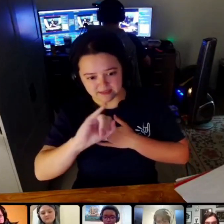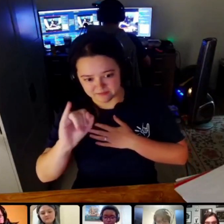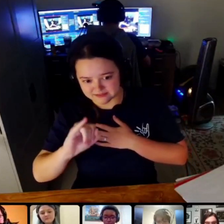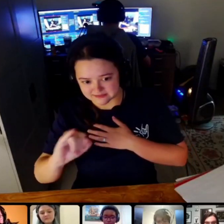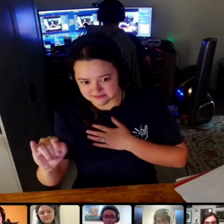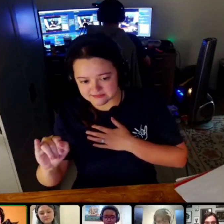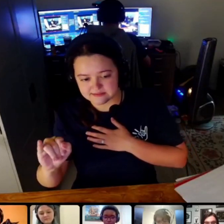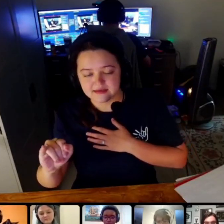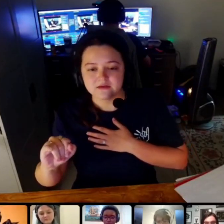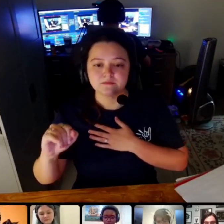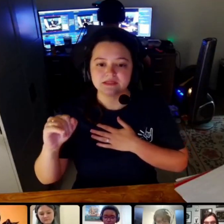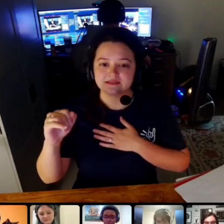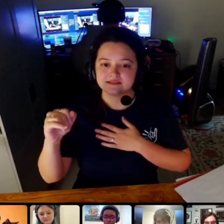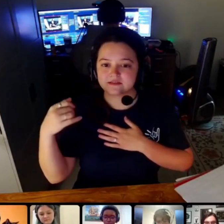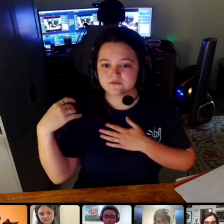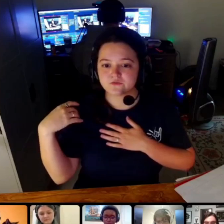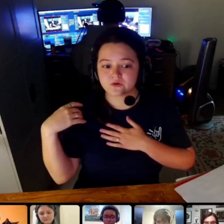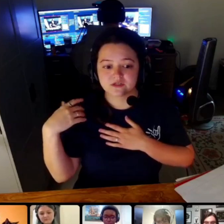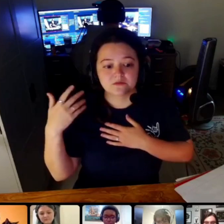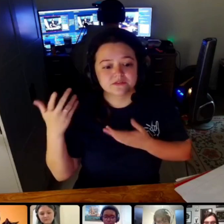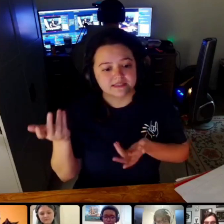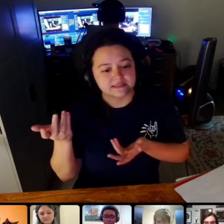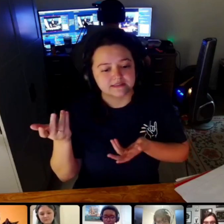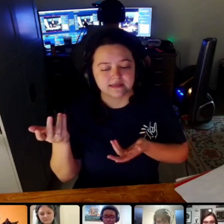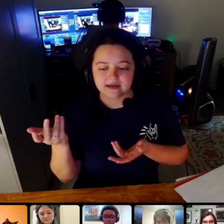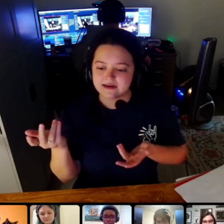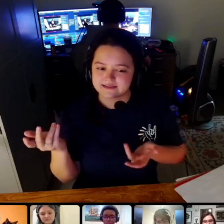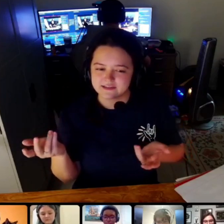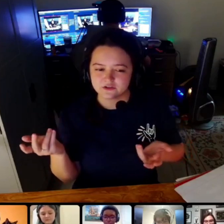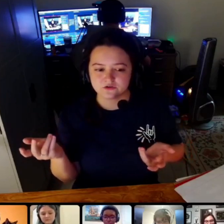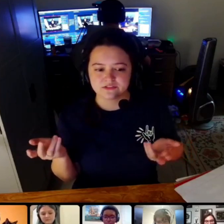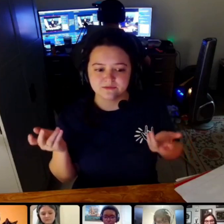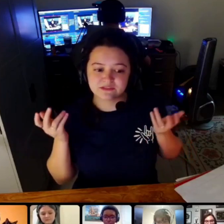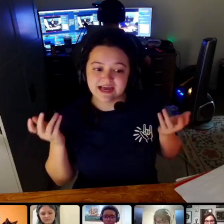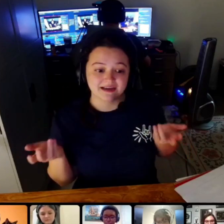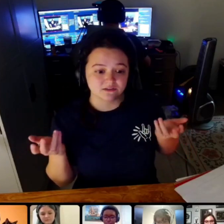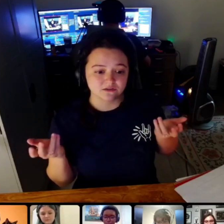sign my Z's. Because for double Z's, like I had a teacher whose name was Hazard,